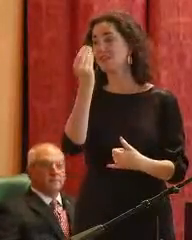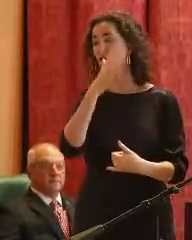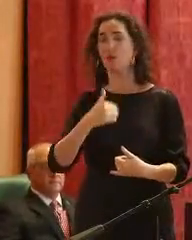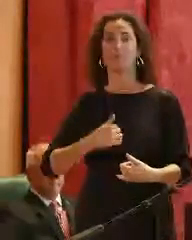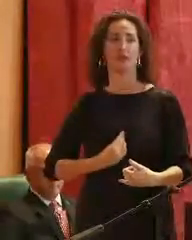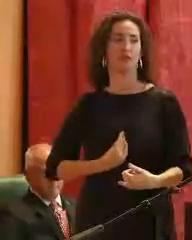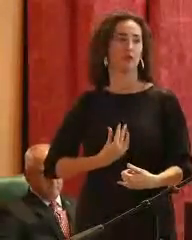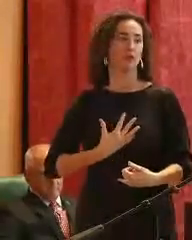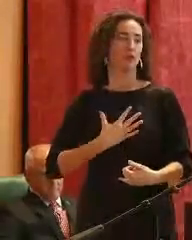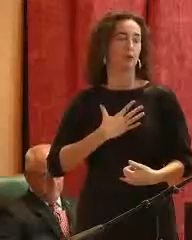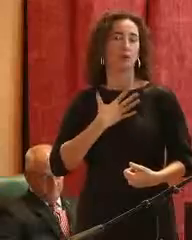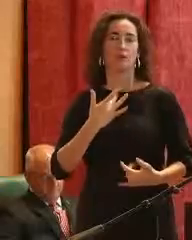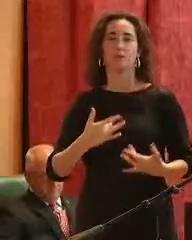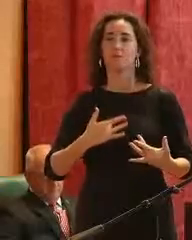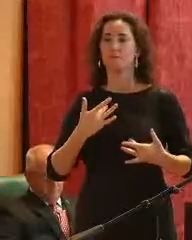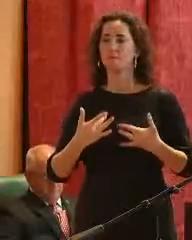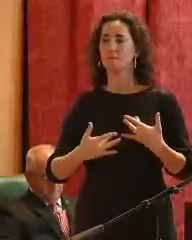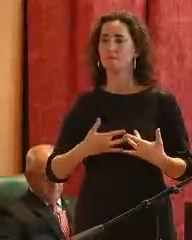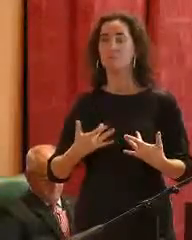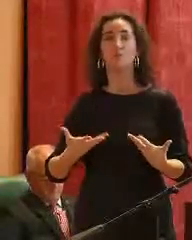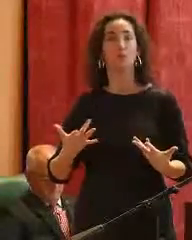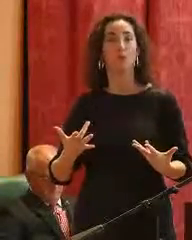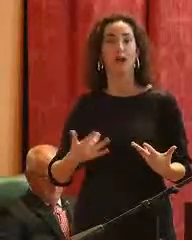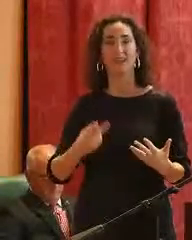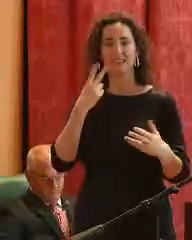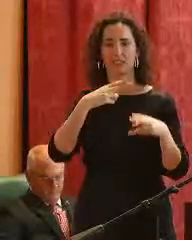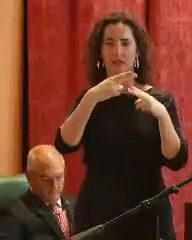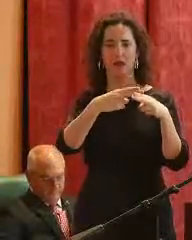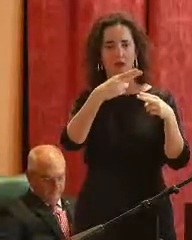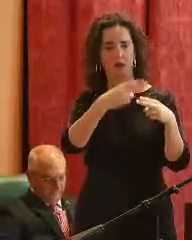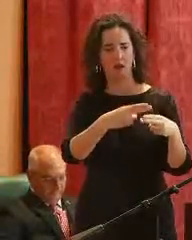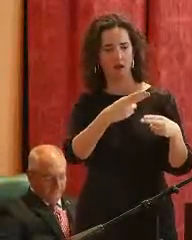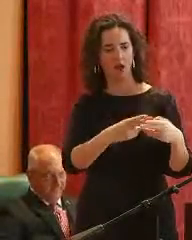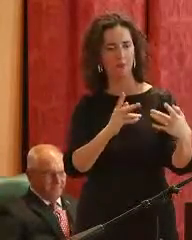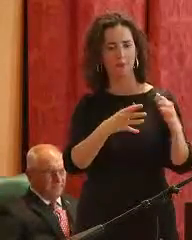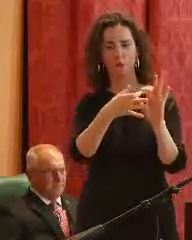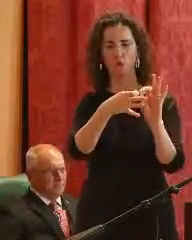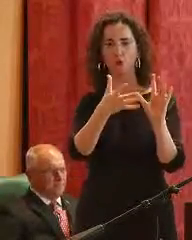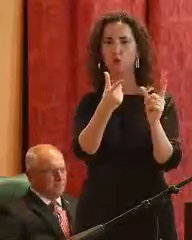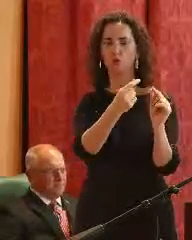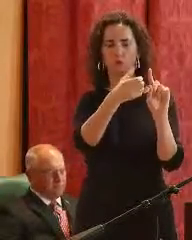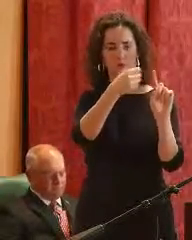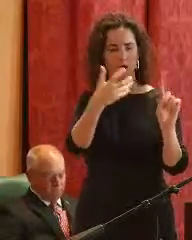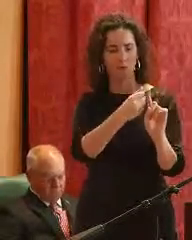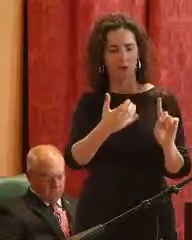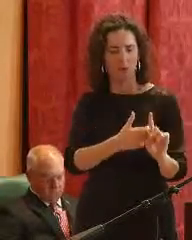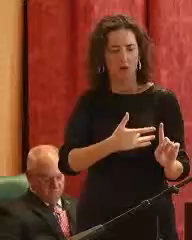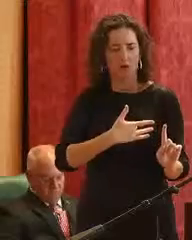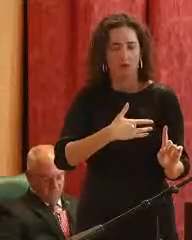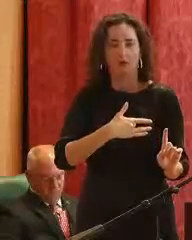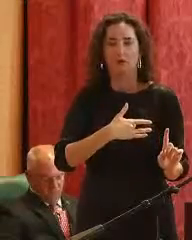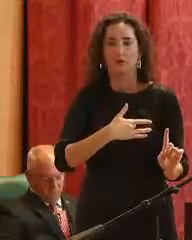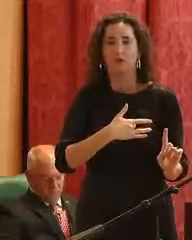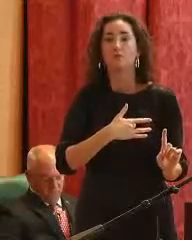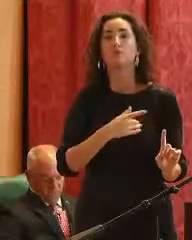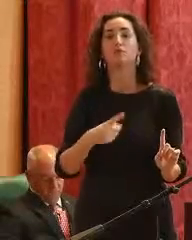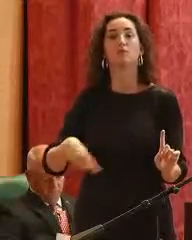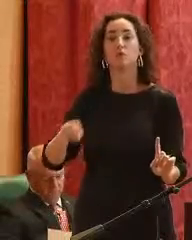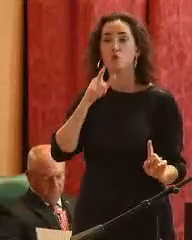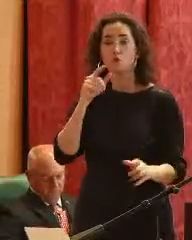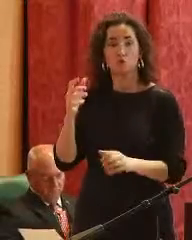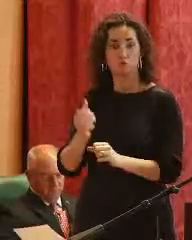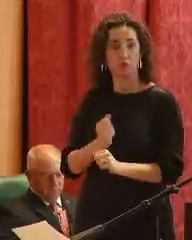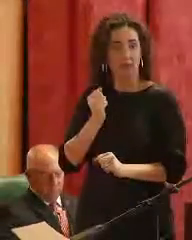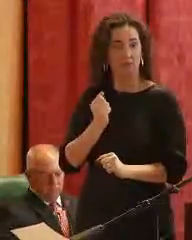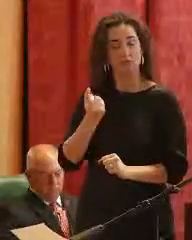emotion as I read through the outstanding nominations. Gold Award recipients understand the